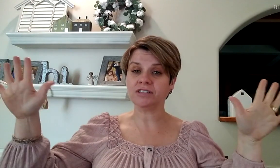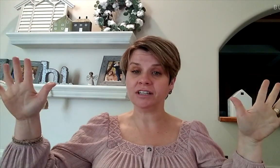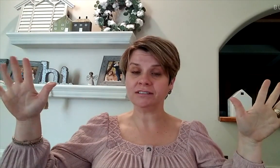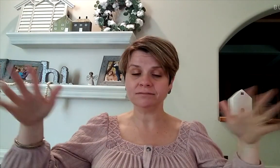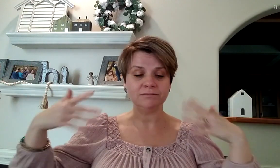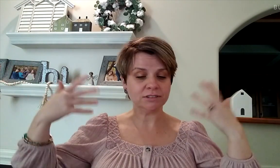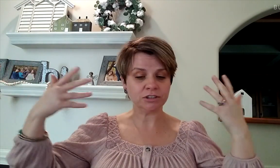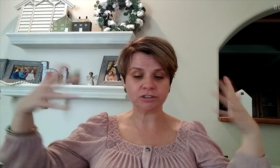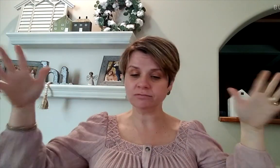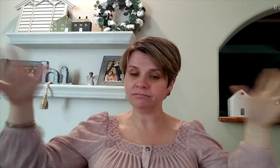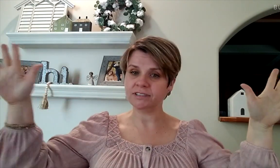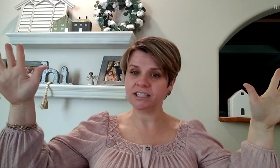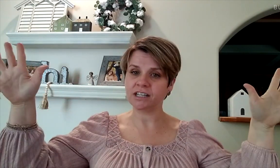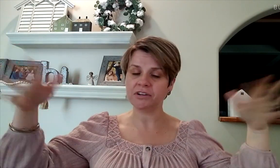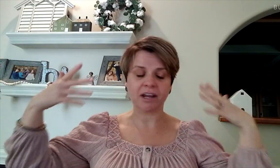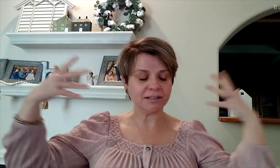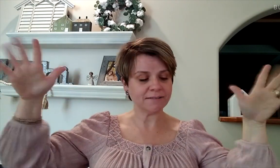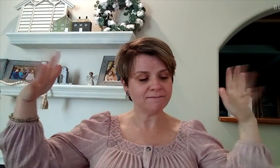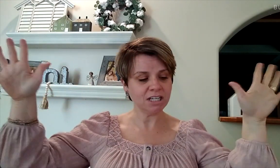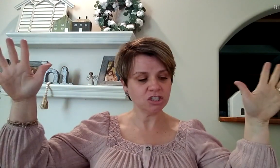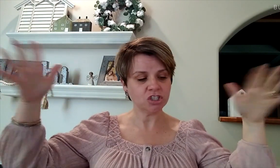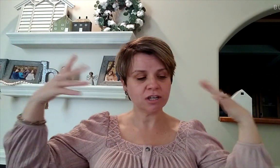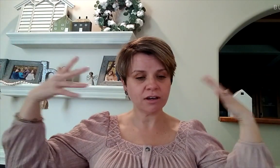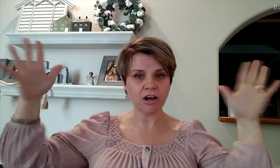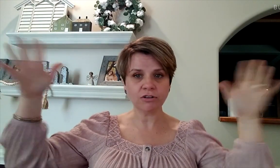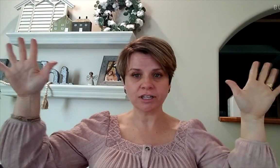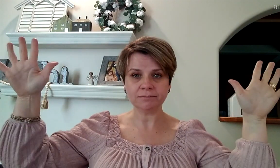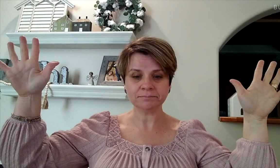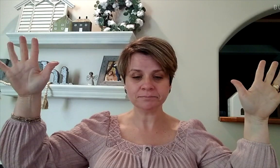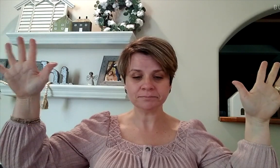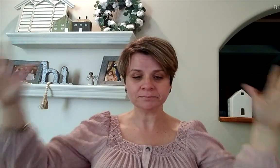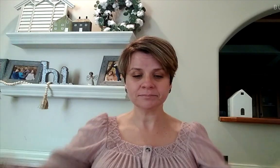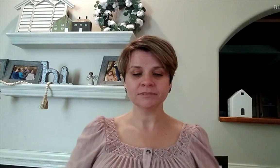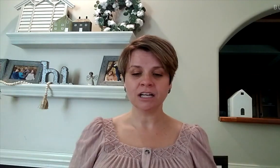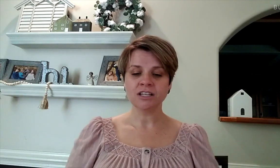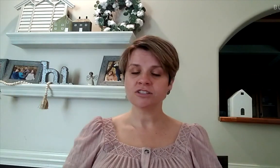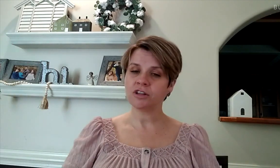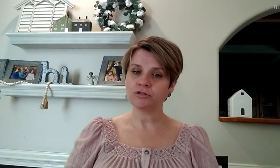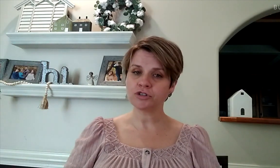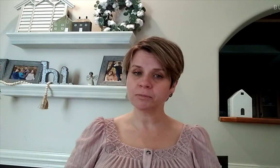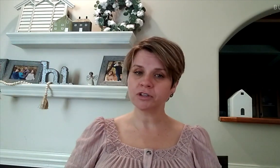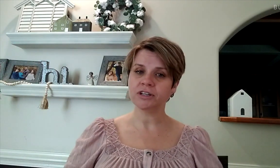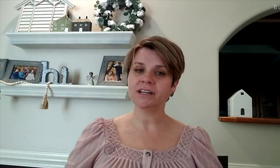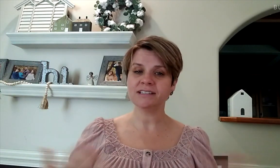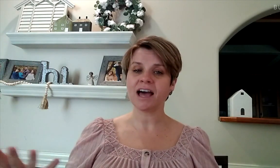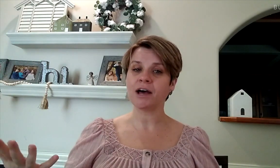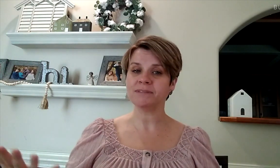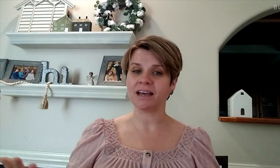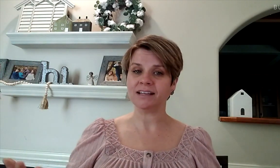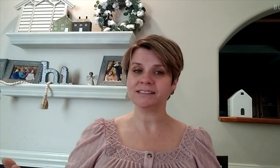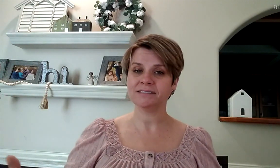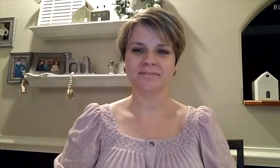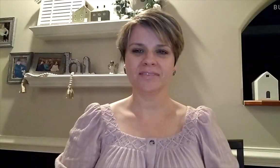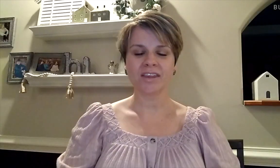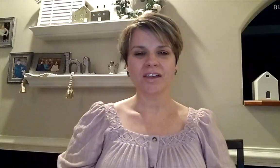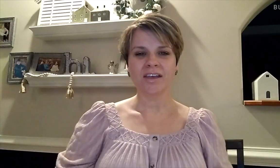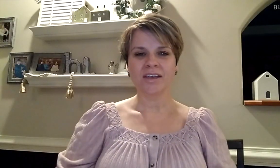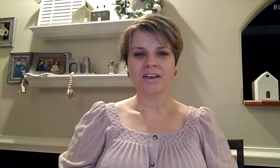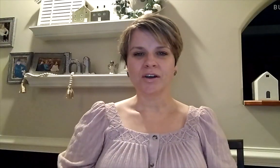done. You're getting it off your hands. Finished. All done. So those are some good time signs. All